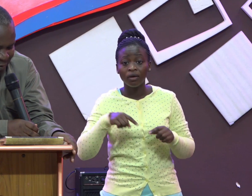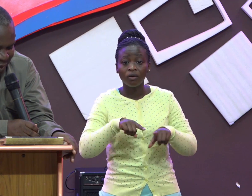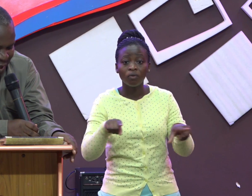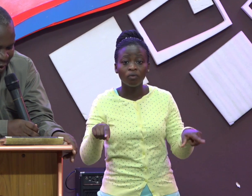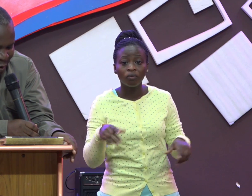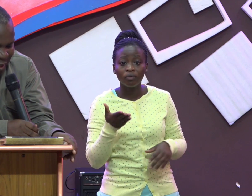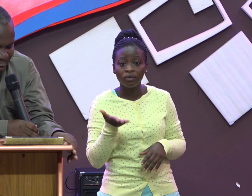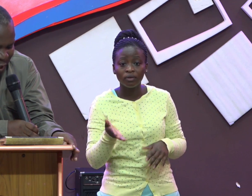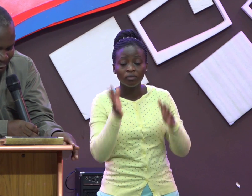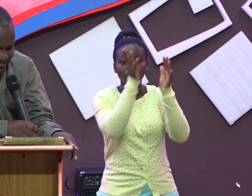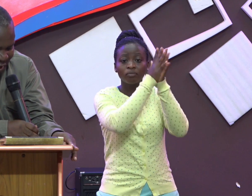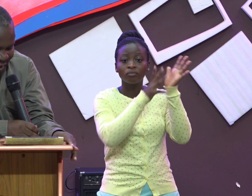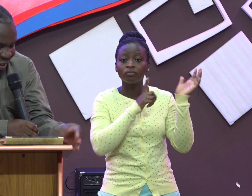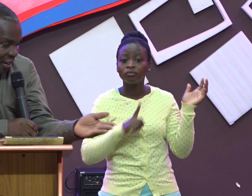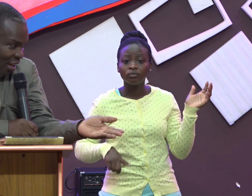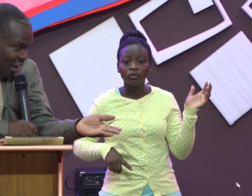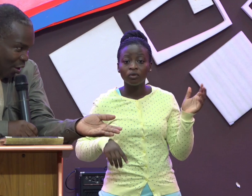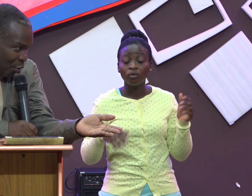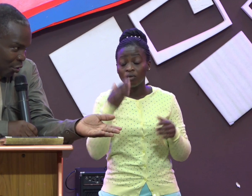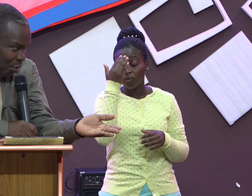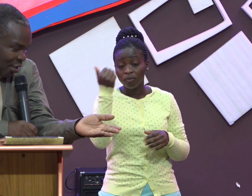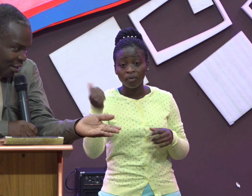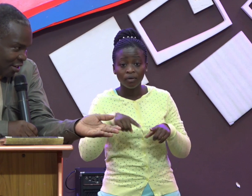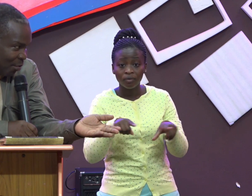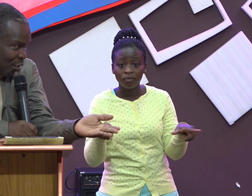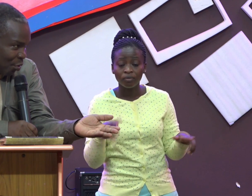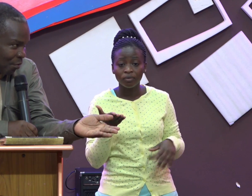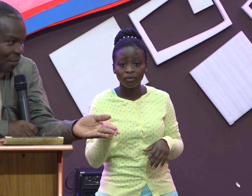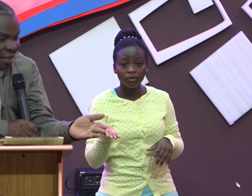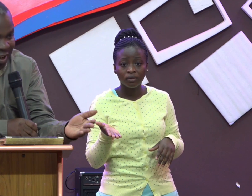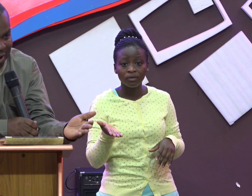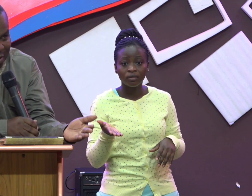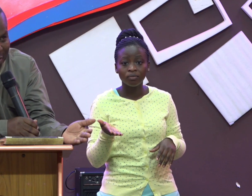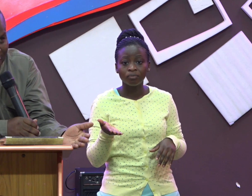Praise the Lord. Why do we exist? According to Jesus' mission.